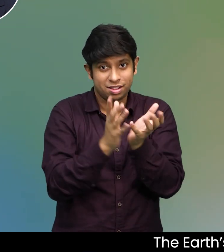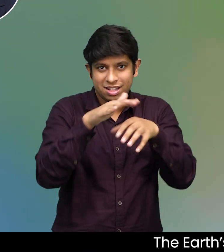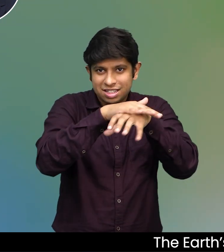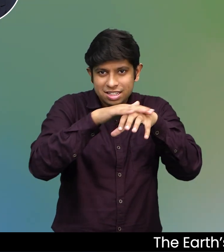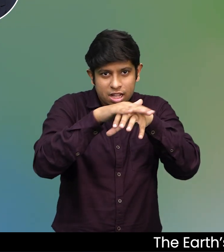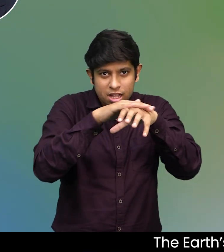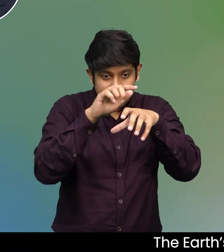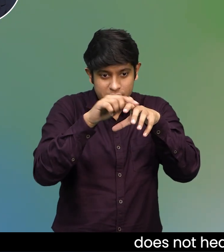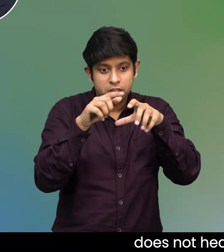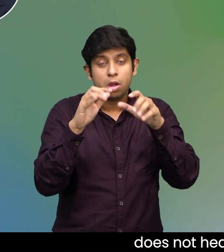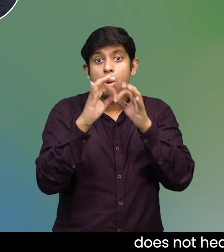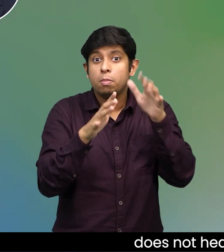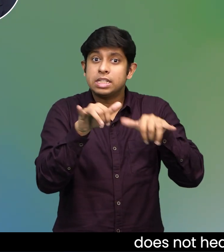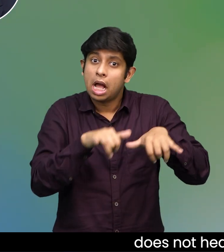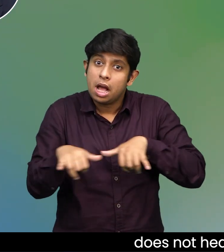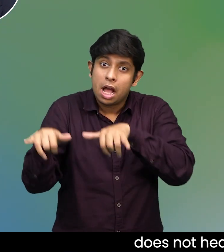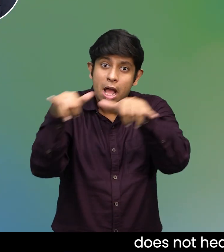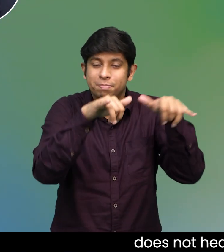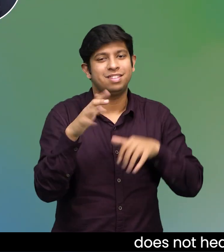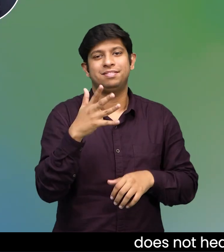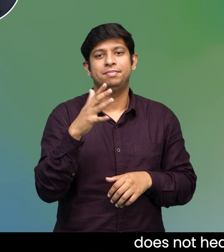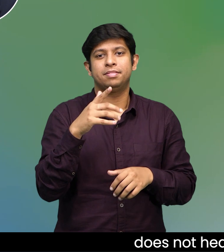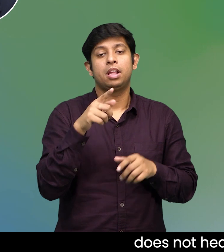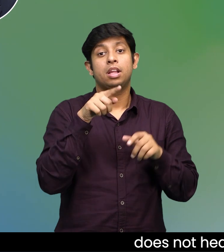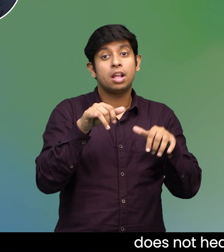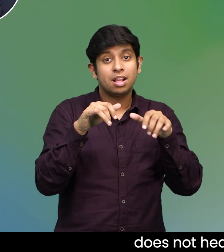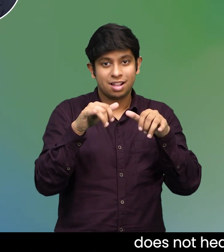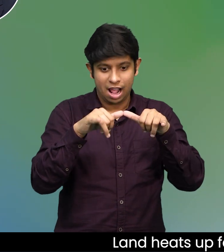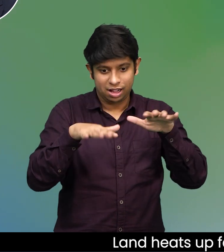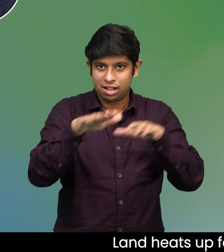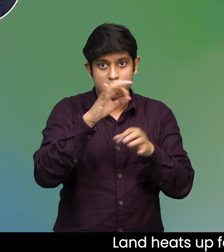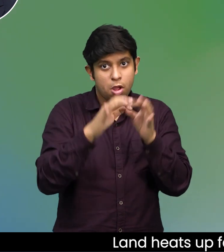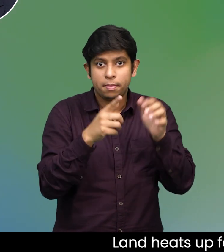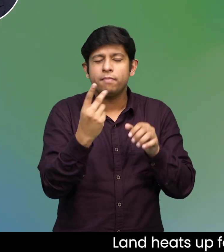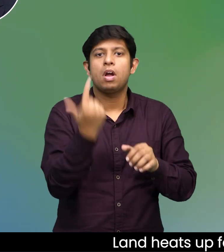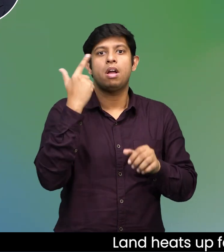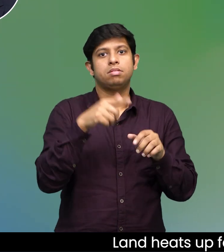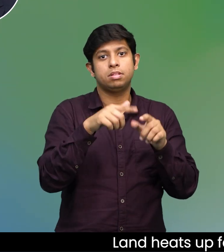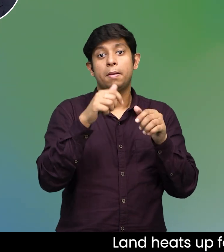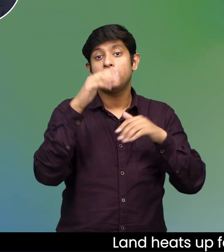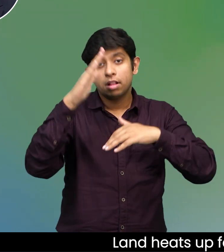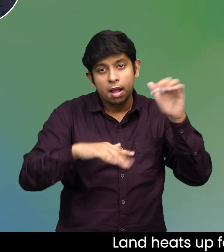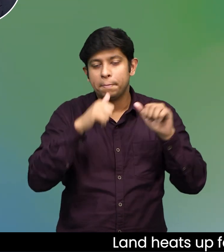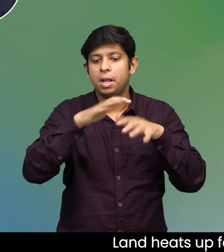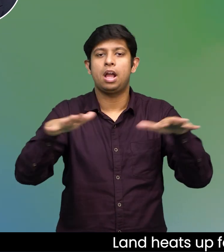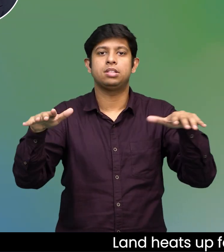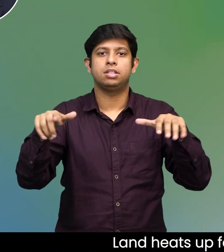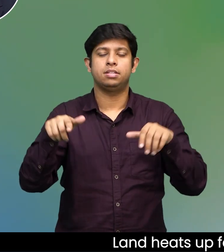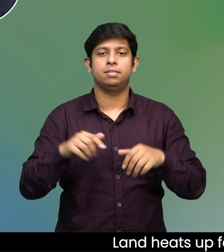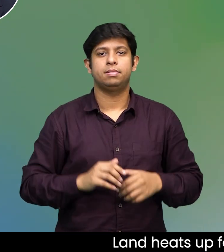The Earth's surface does not heat uniformly. Land heats up faster than